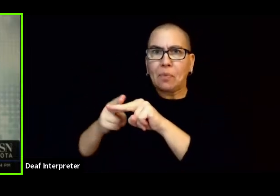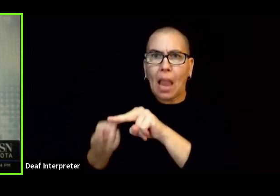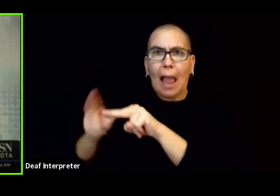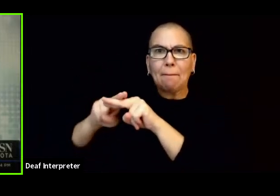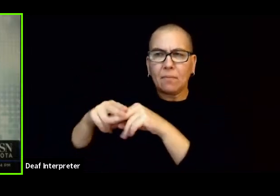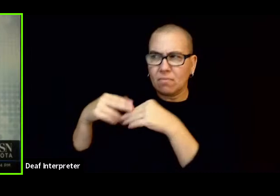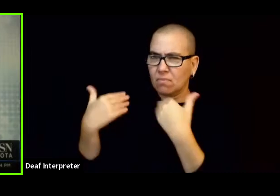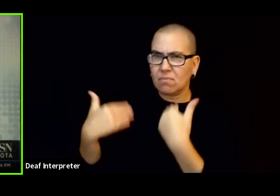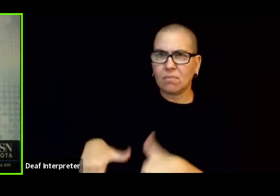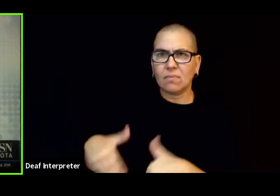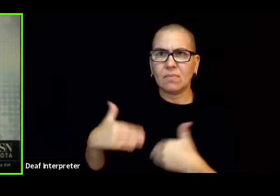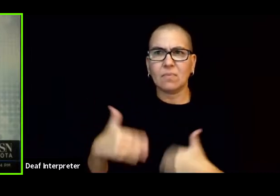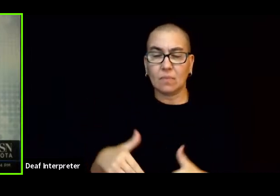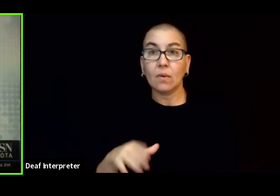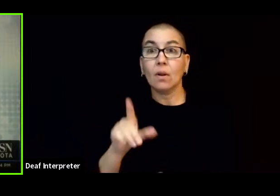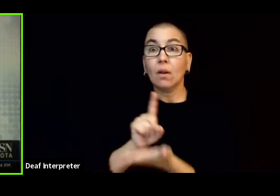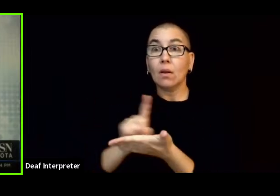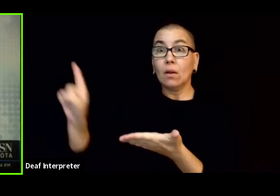week prior.